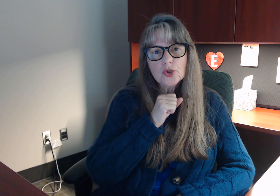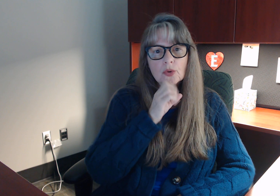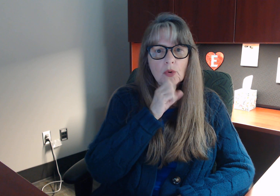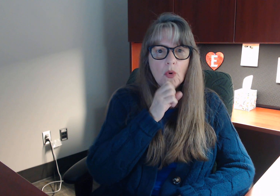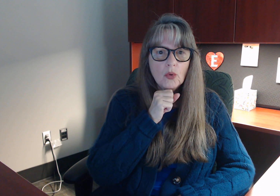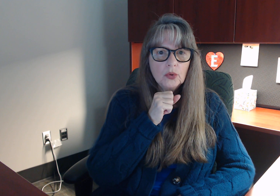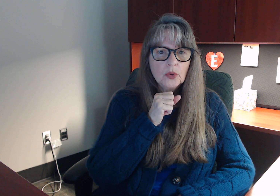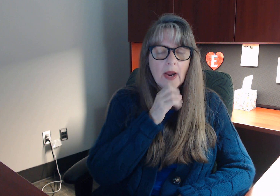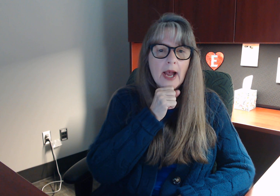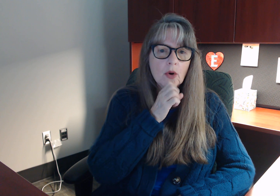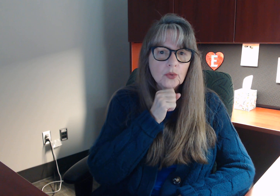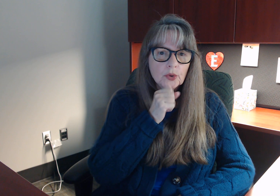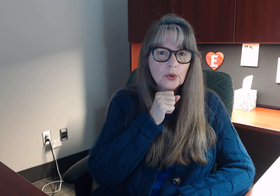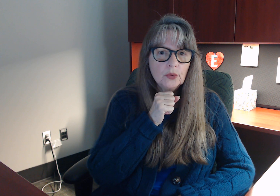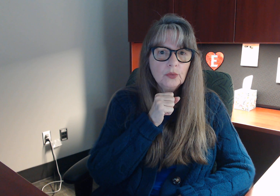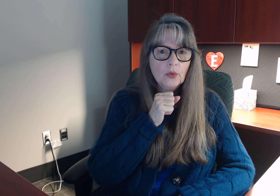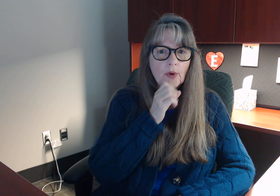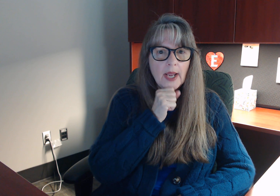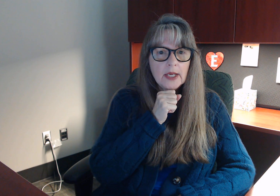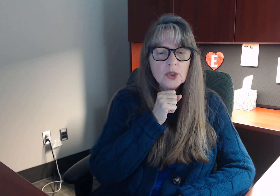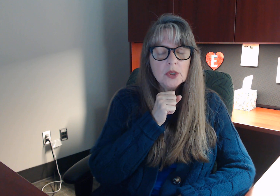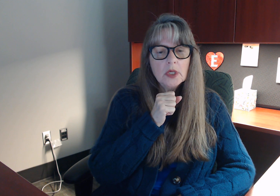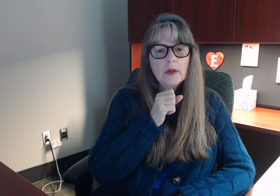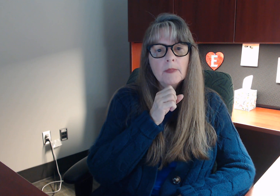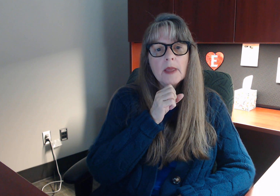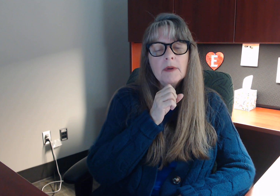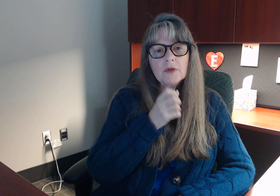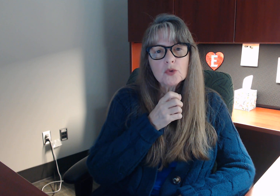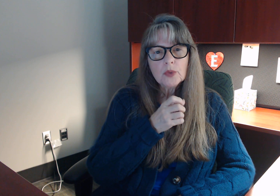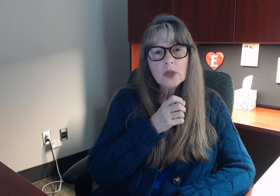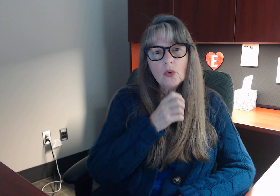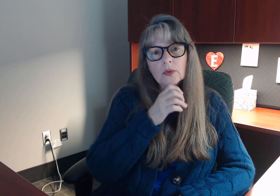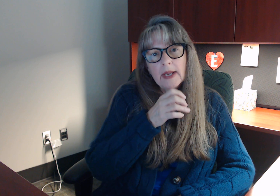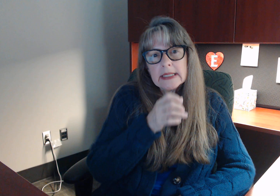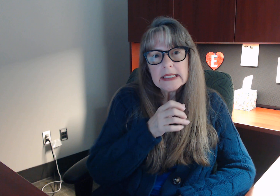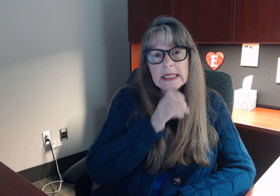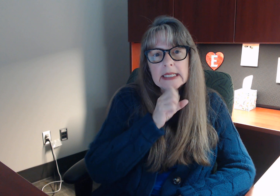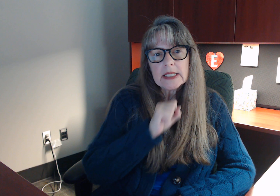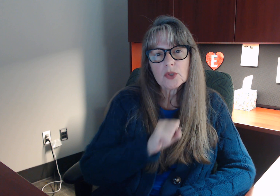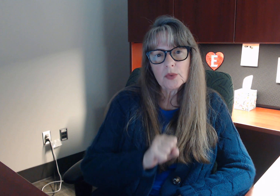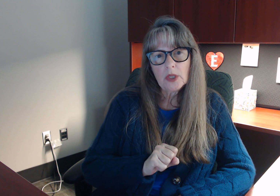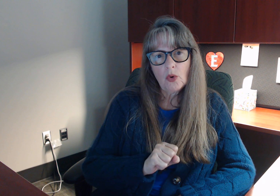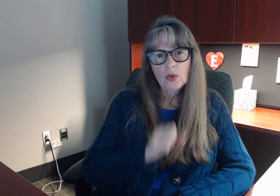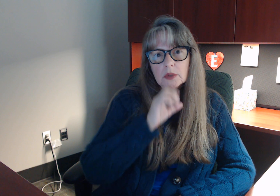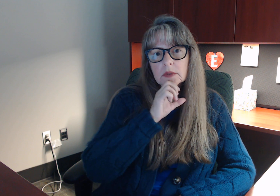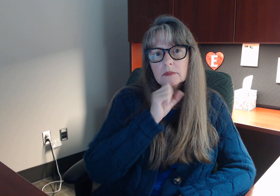or old, or how old are you, or age. But if it's really old or antique, it's really old.